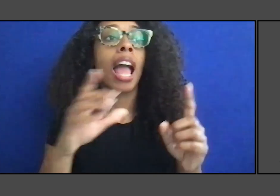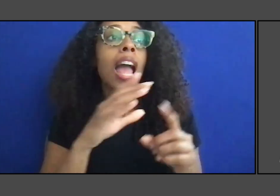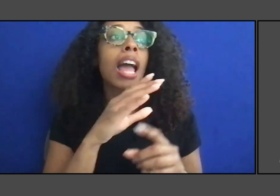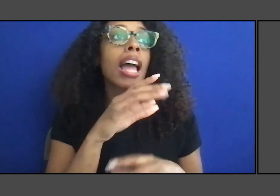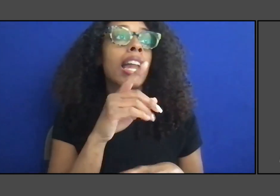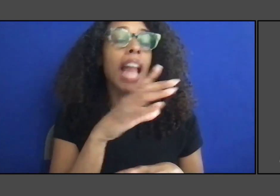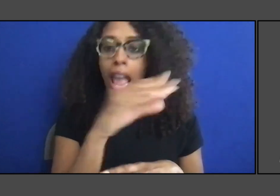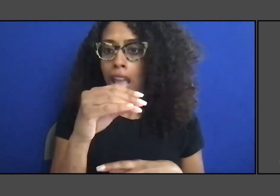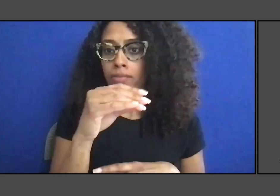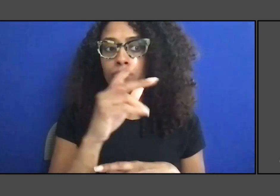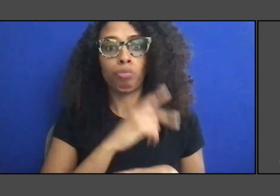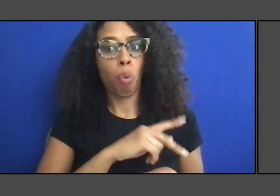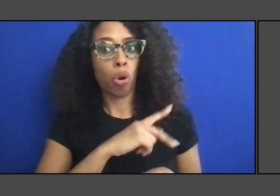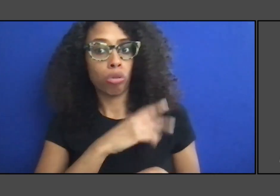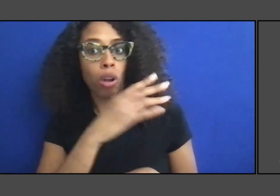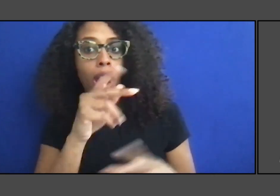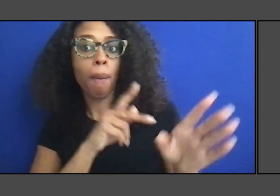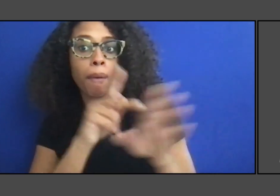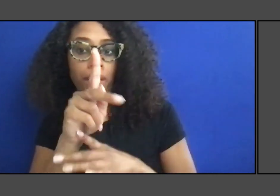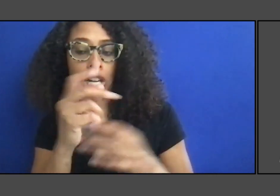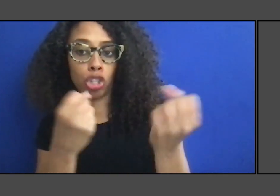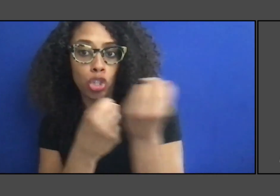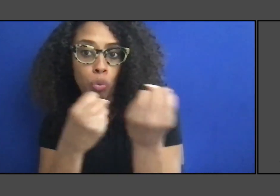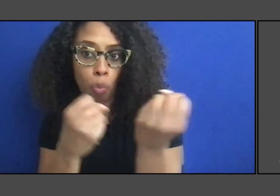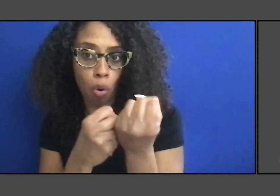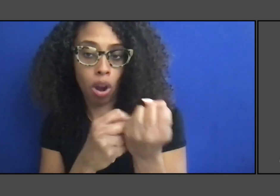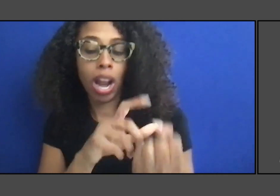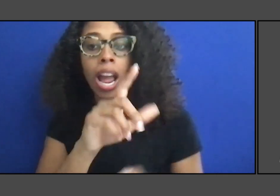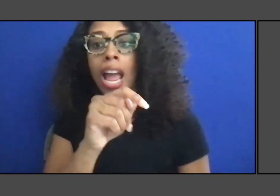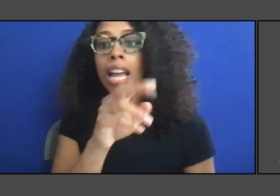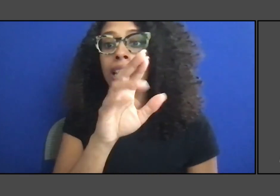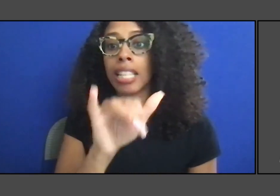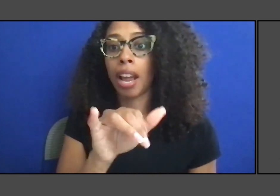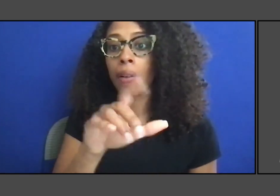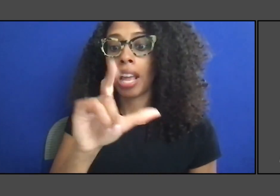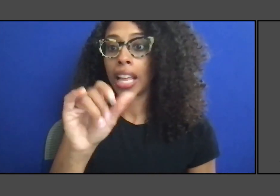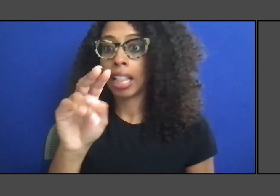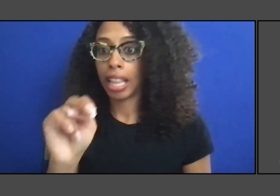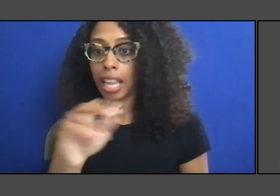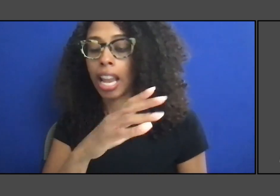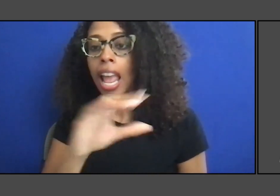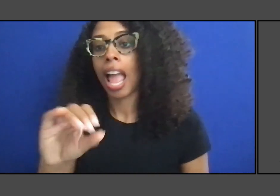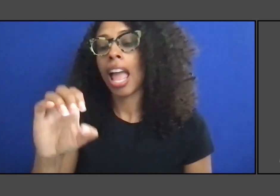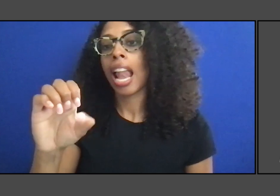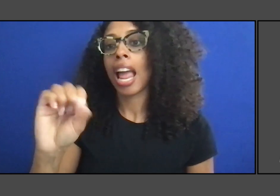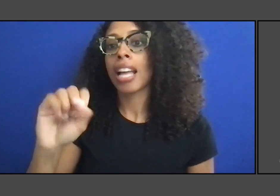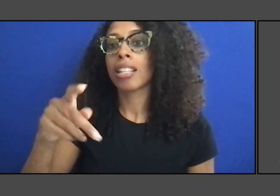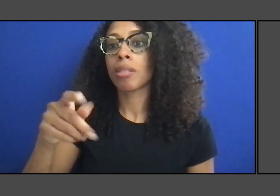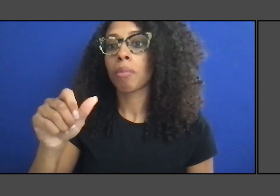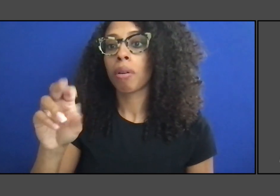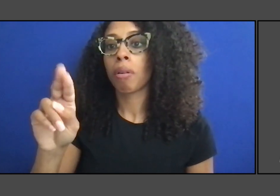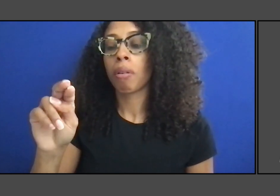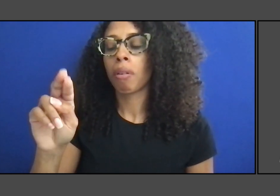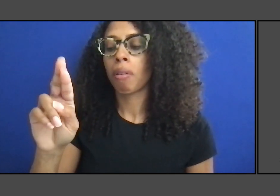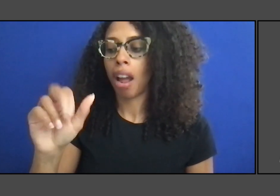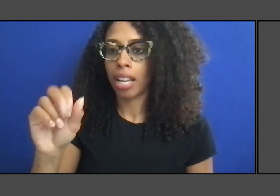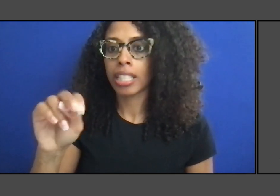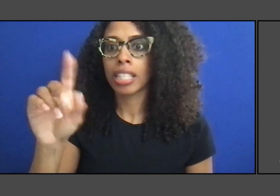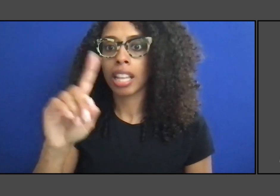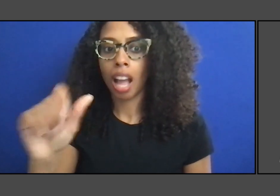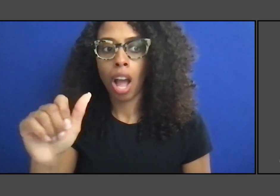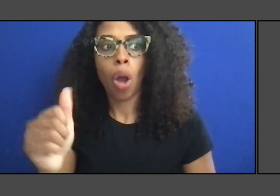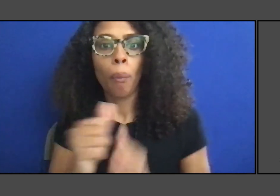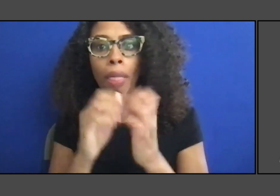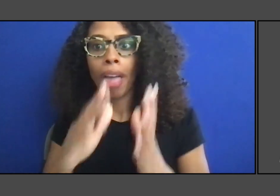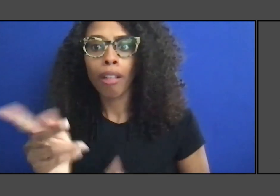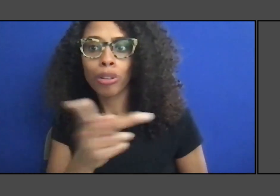And Terri Lyne and Esperanza, we could not have done it without you. You were incredibly crucial, along with some